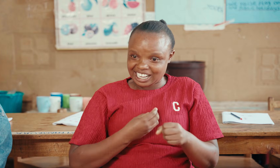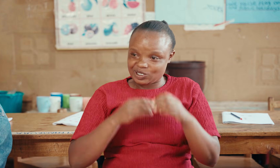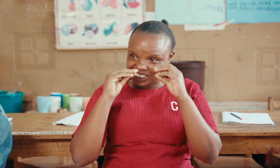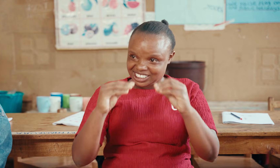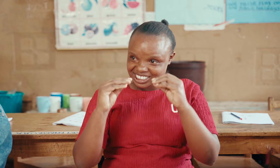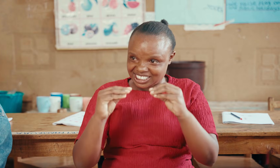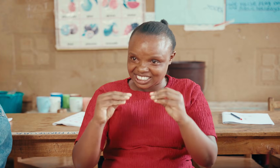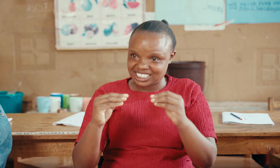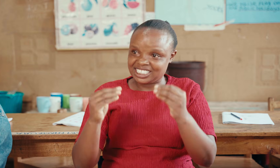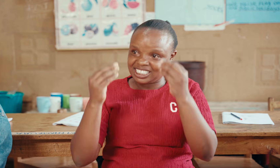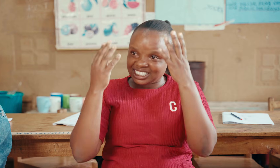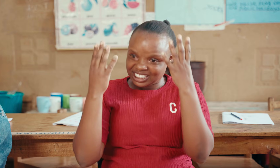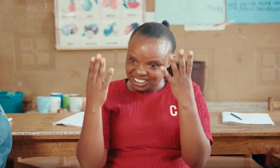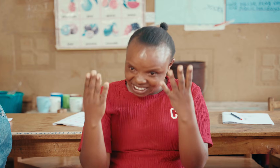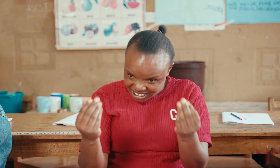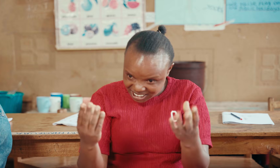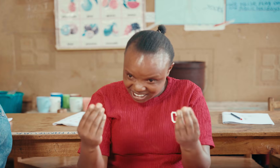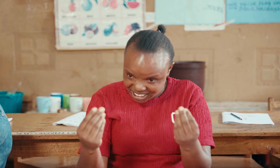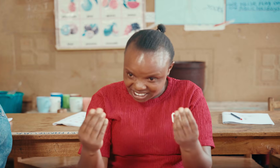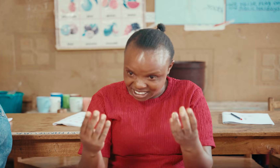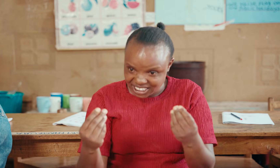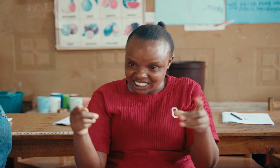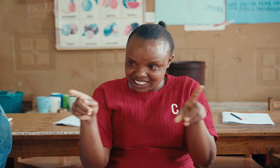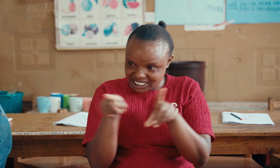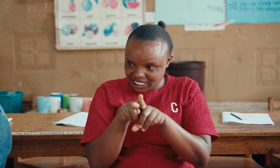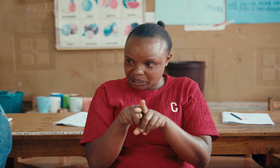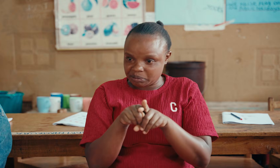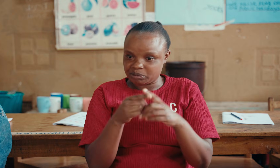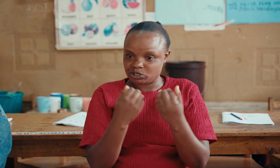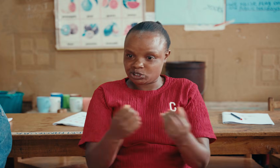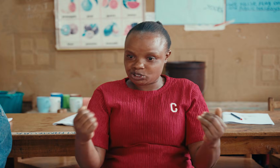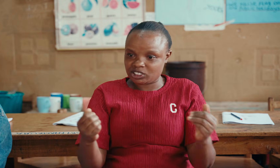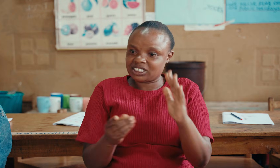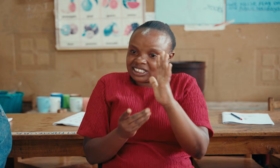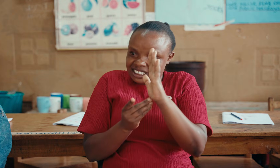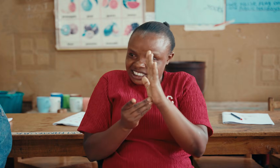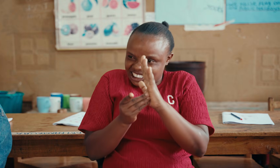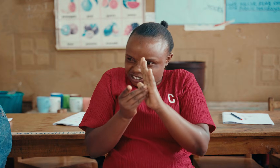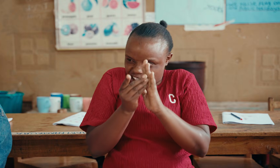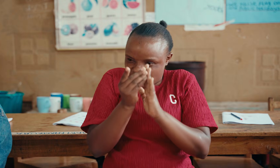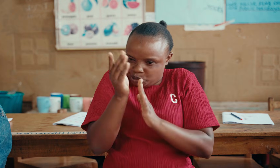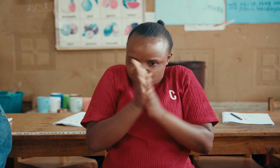which have made our teaching easier. And at the same time, the children have